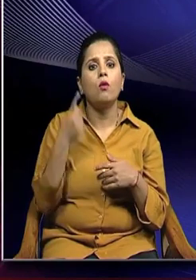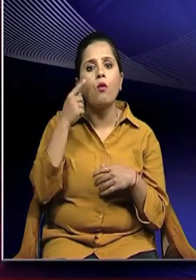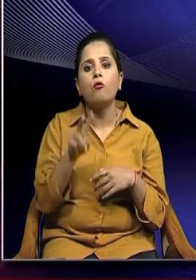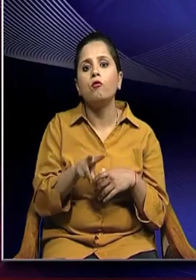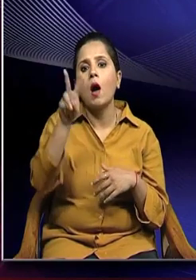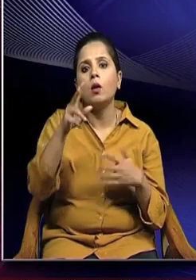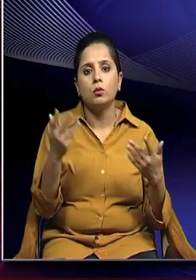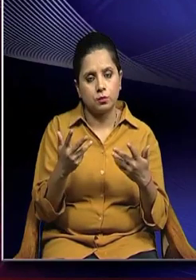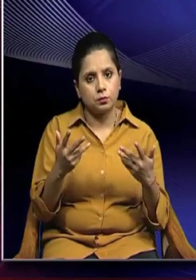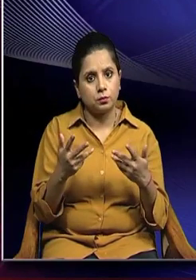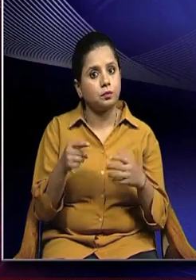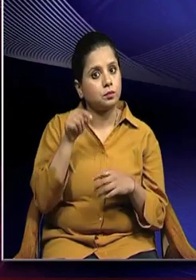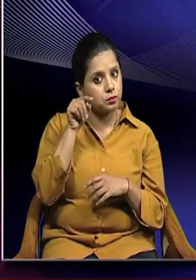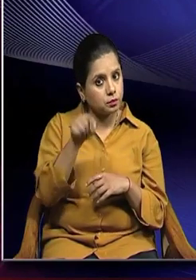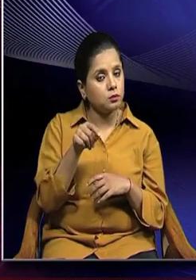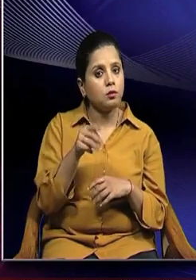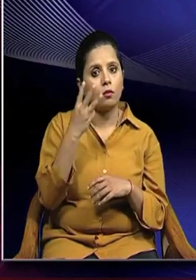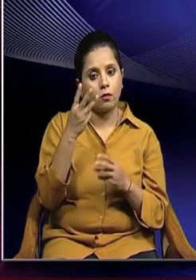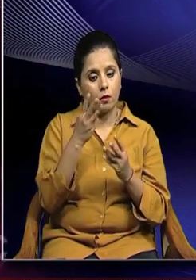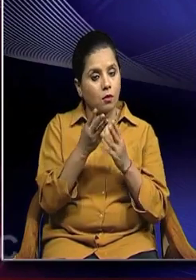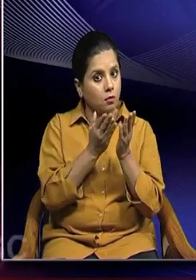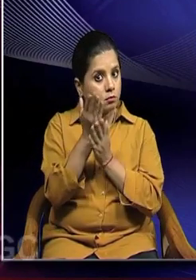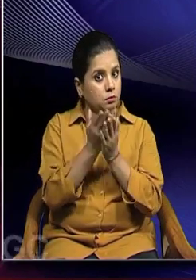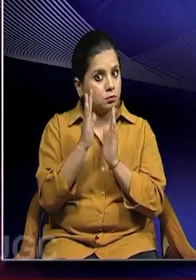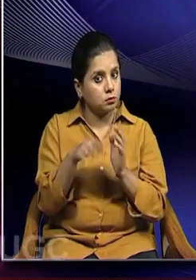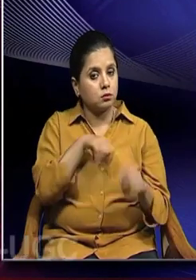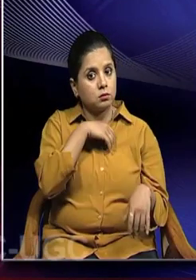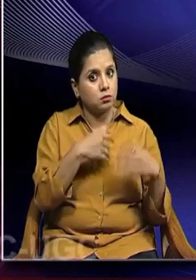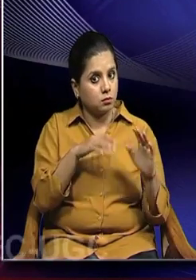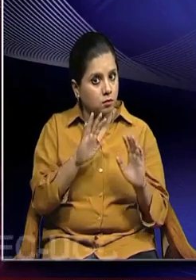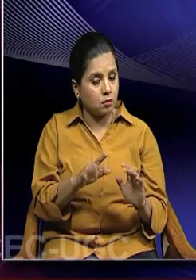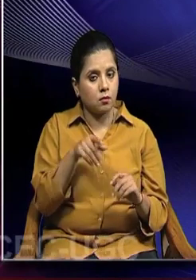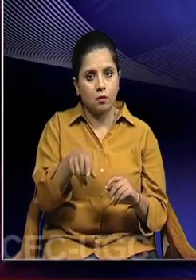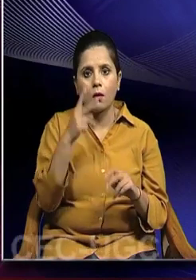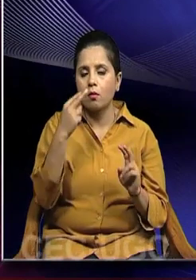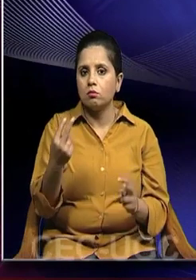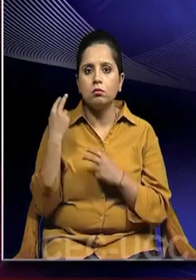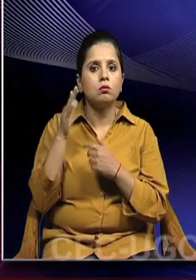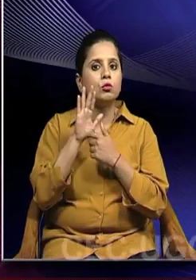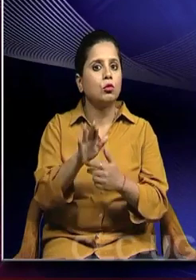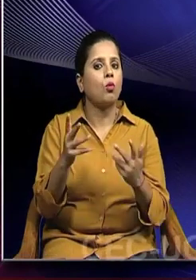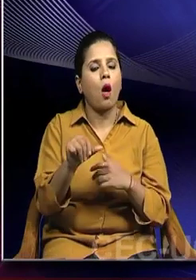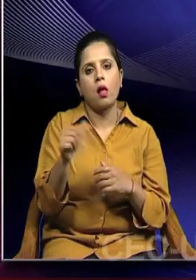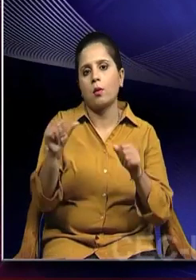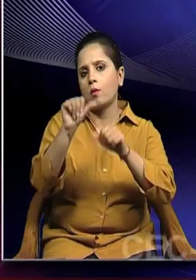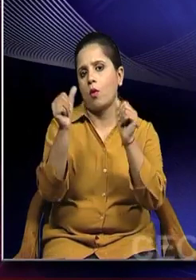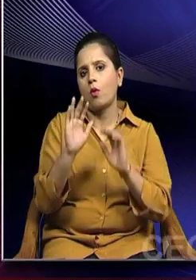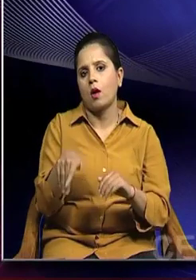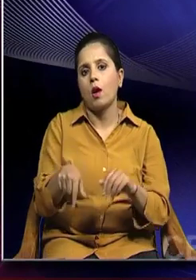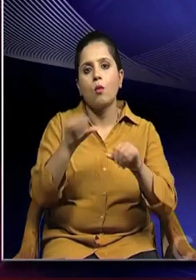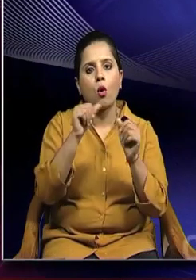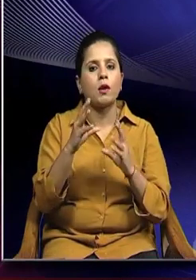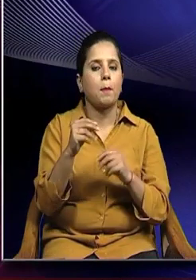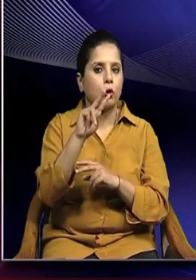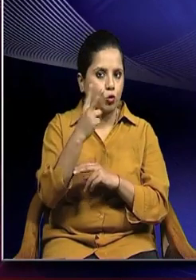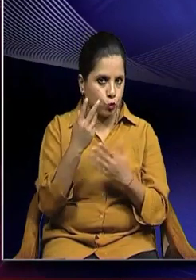values. So these are three types of struggles which are reflected by another model. This is called model number